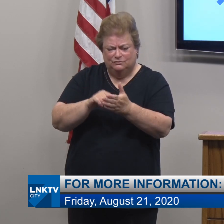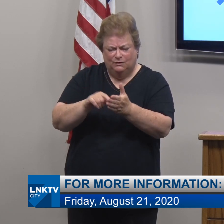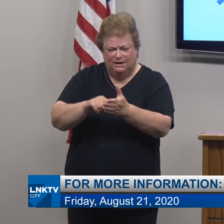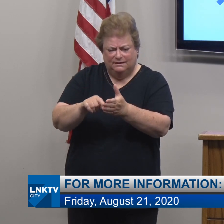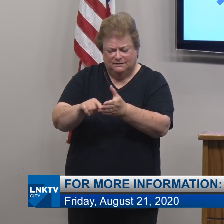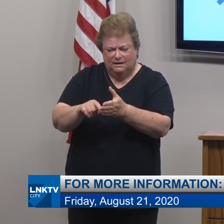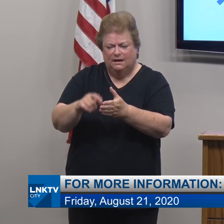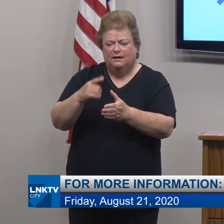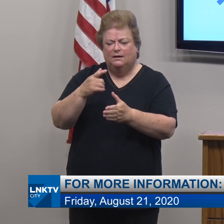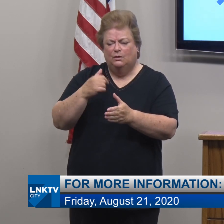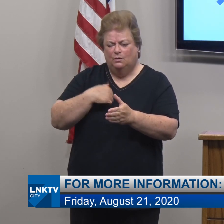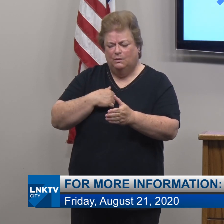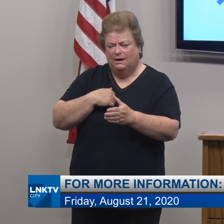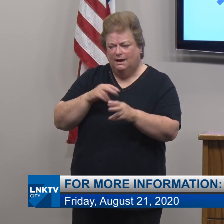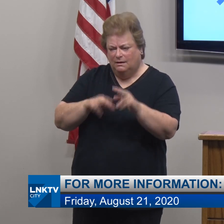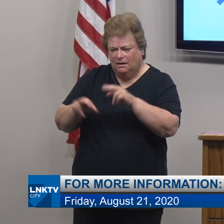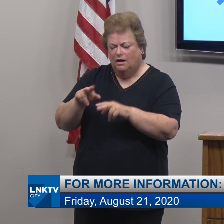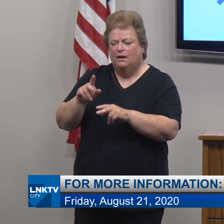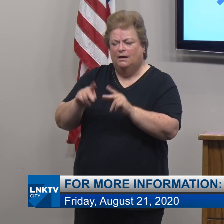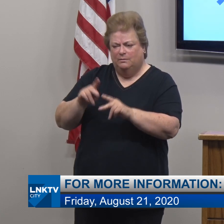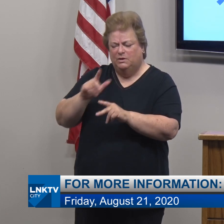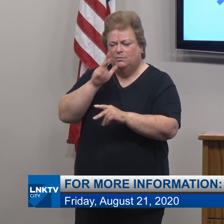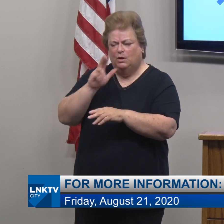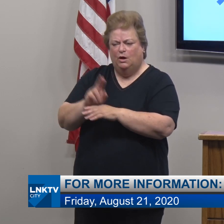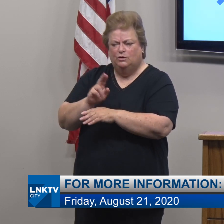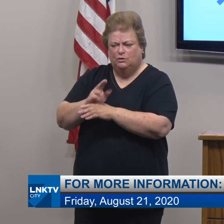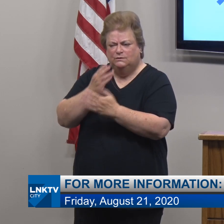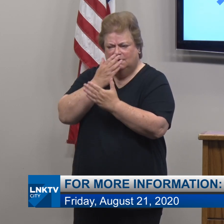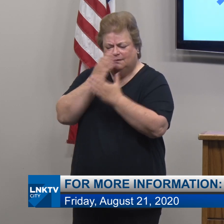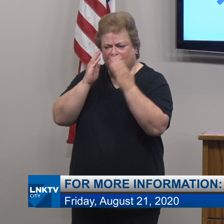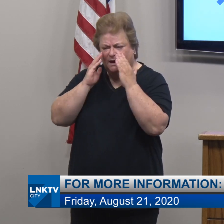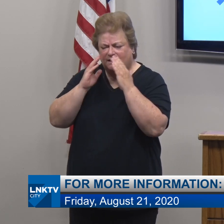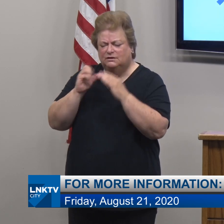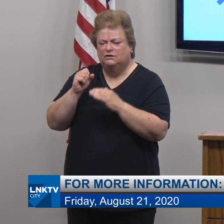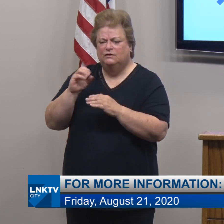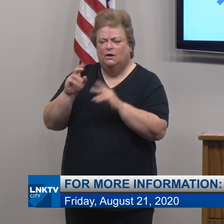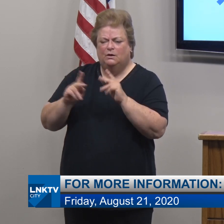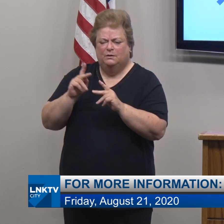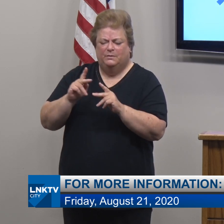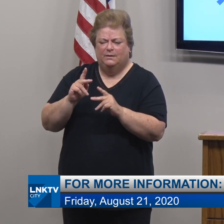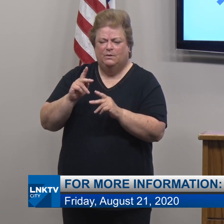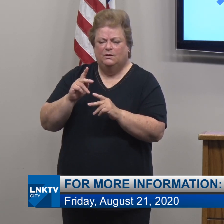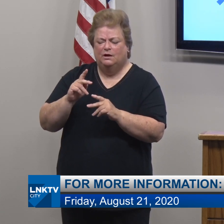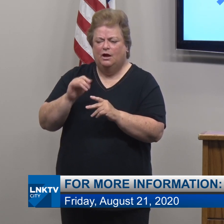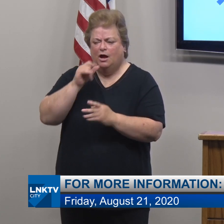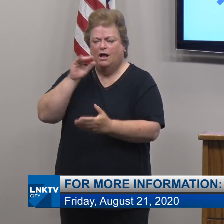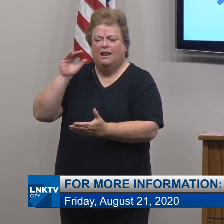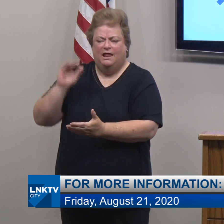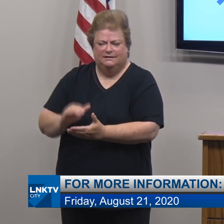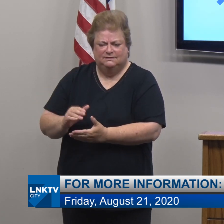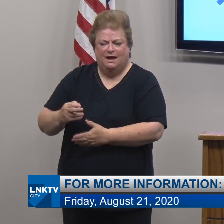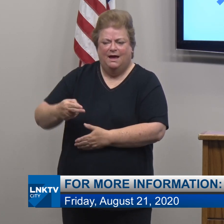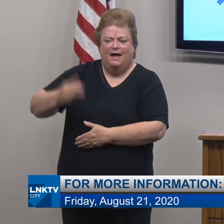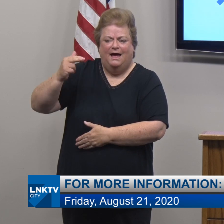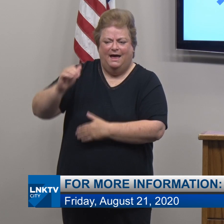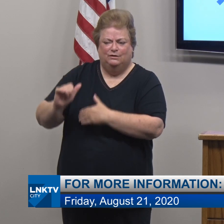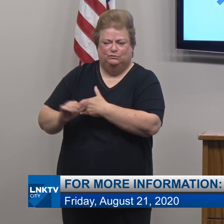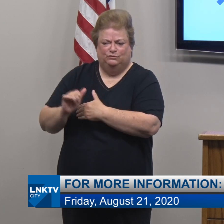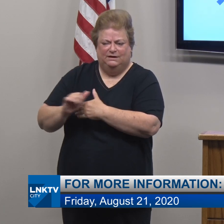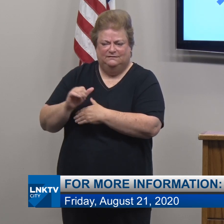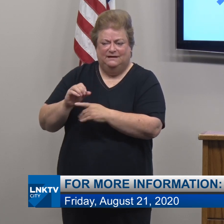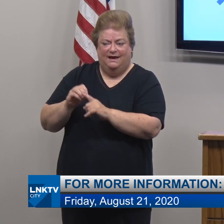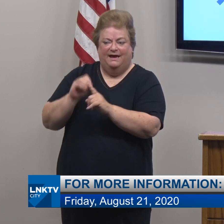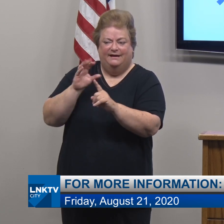they have been wearing masks. That means fewer people are considered high-risk exposures that should be tested. We